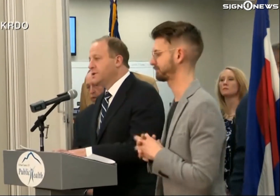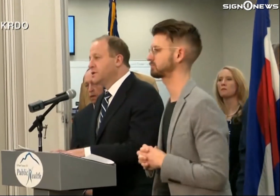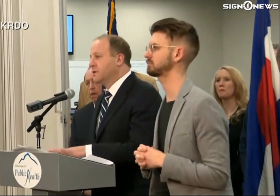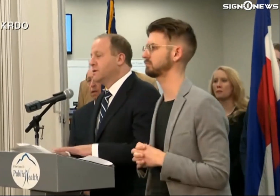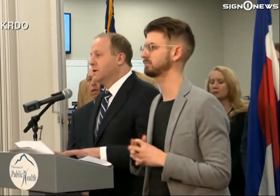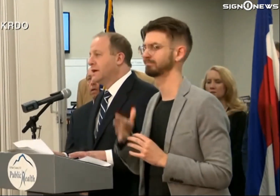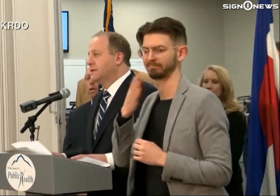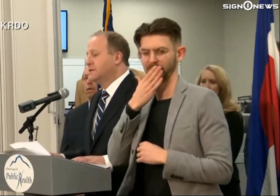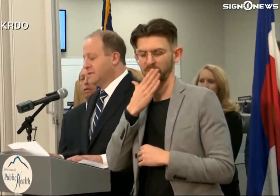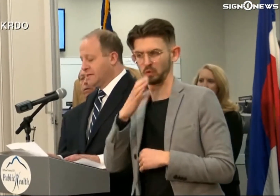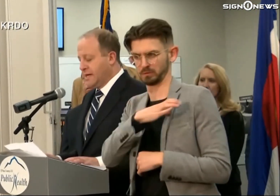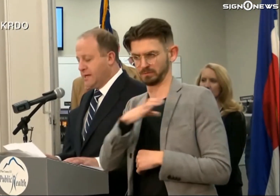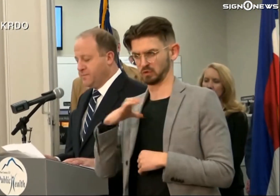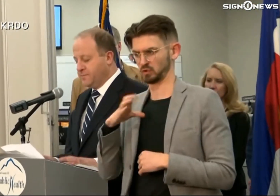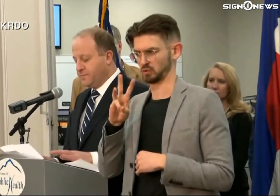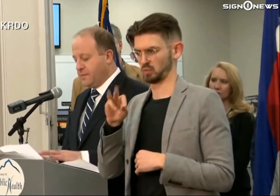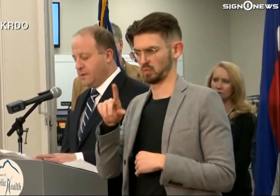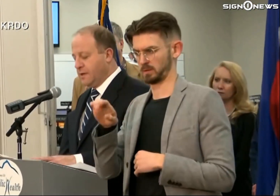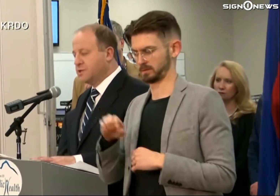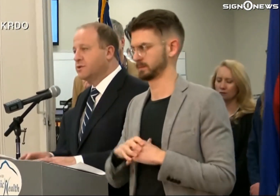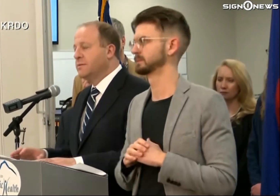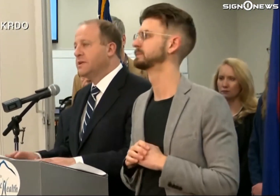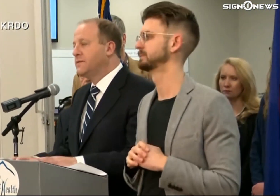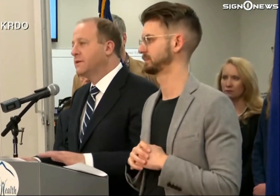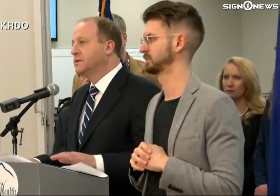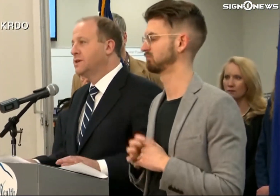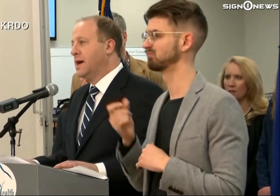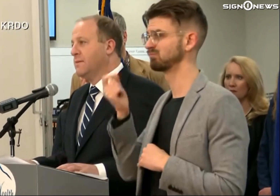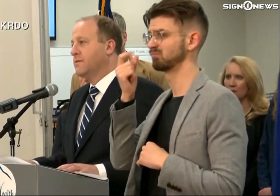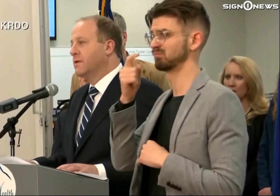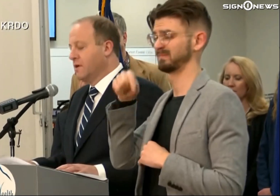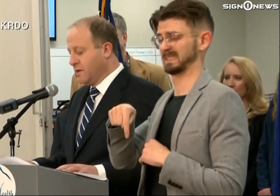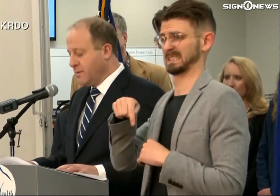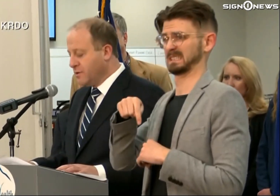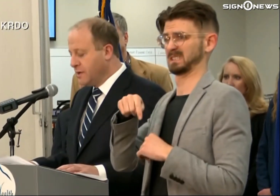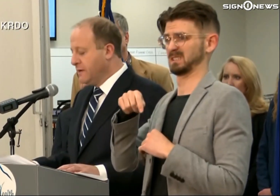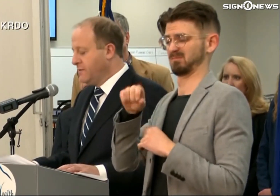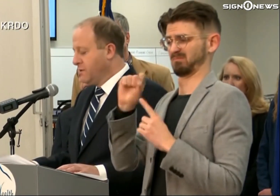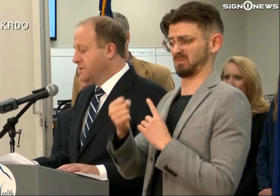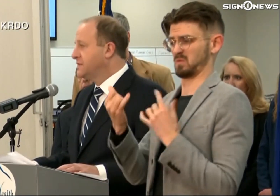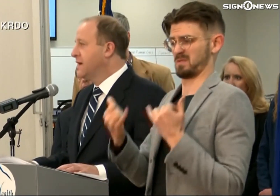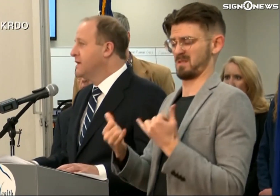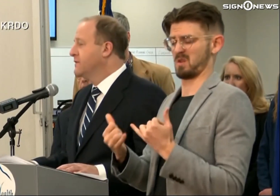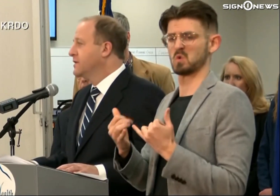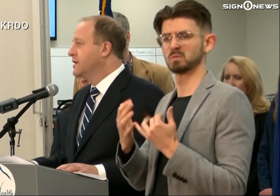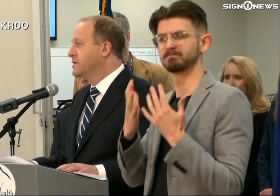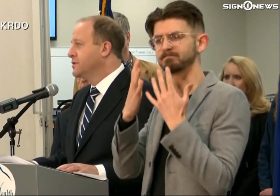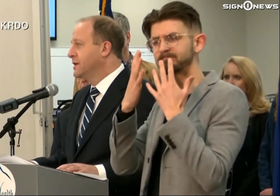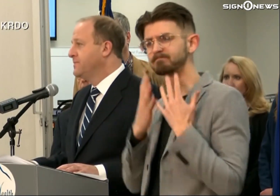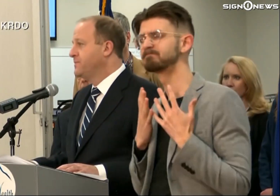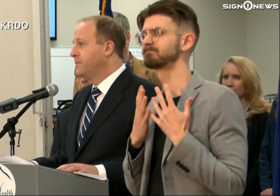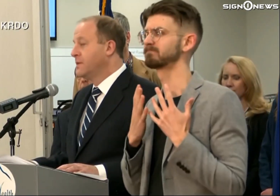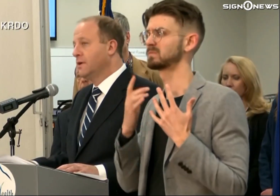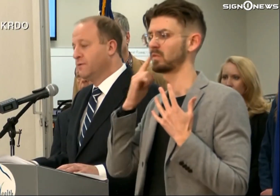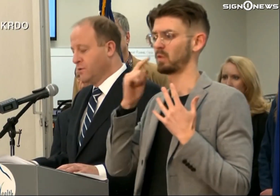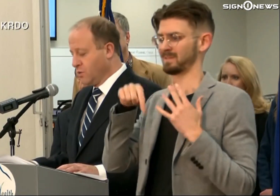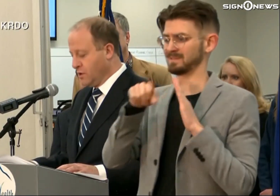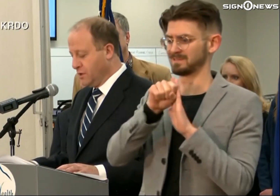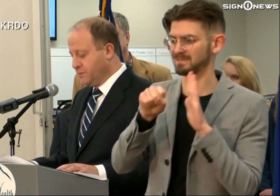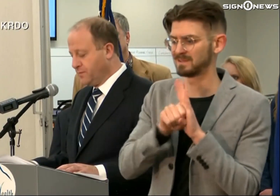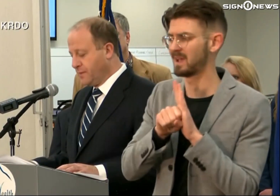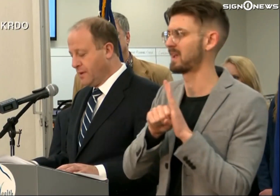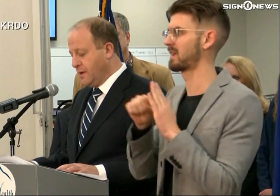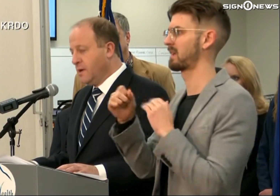Thank you, Commissioner. This is an extremely difficult time for our community, for the state, for the country, and